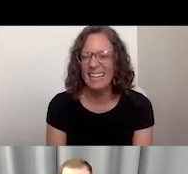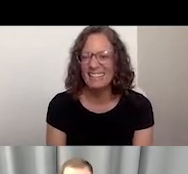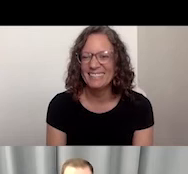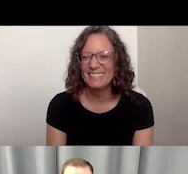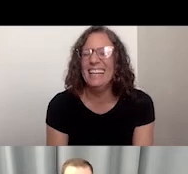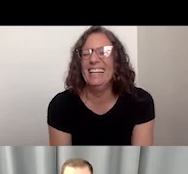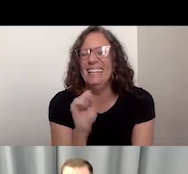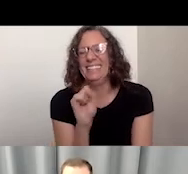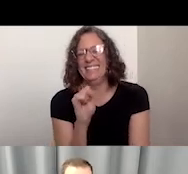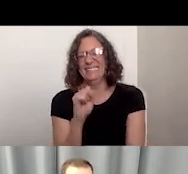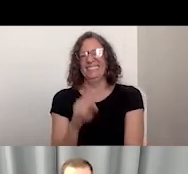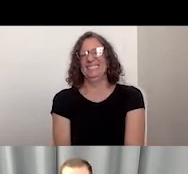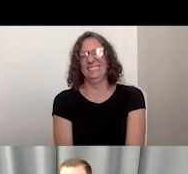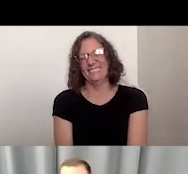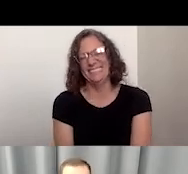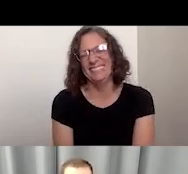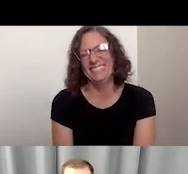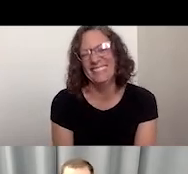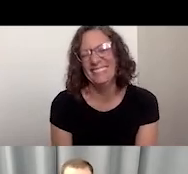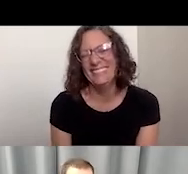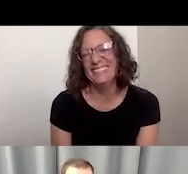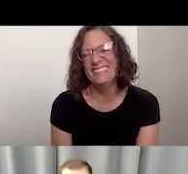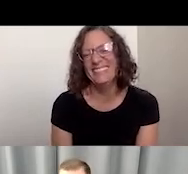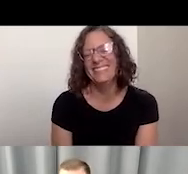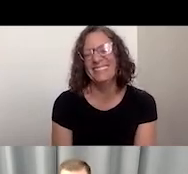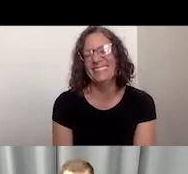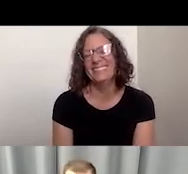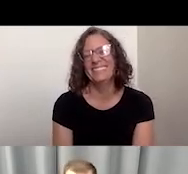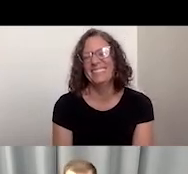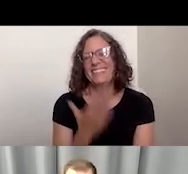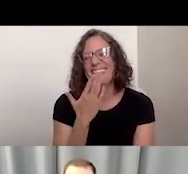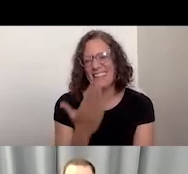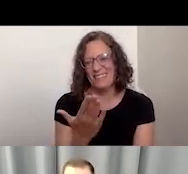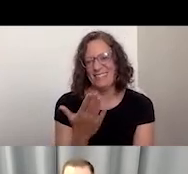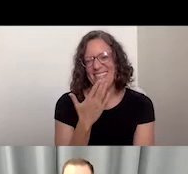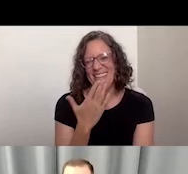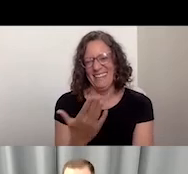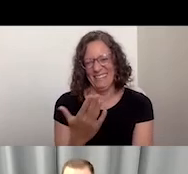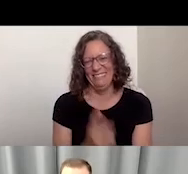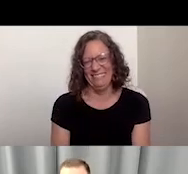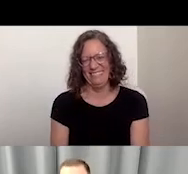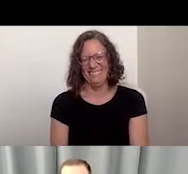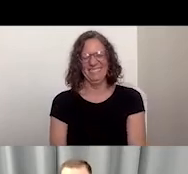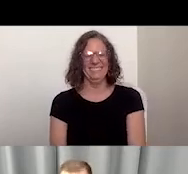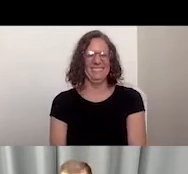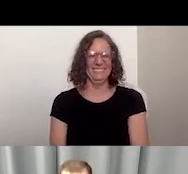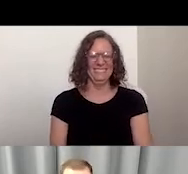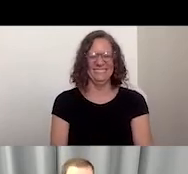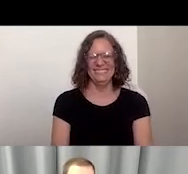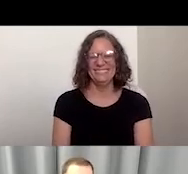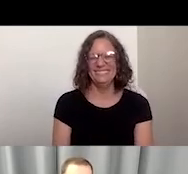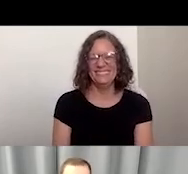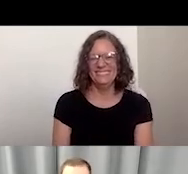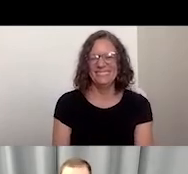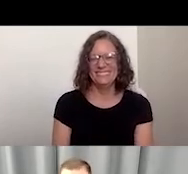Be careful. Don't sign it this way. You don't want to come up front under your chin. That's an insult. Come from in front of your chin. Say thank you.